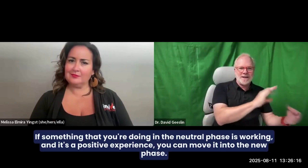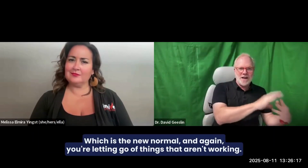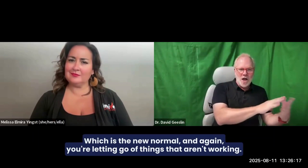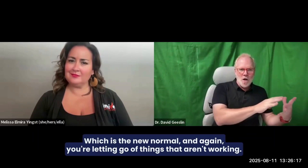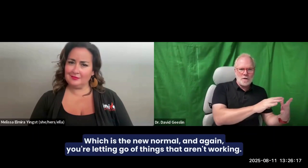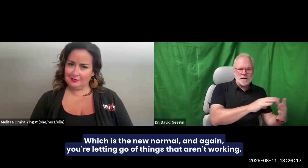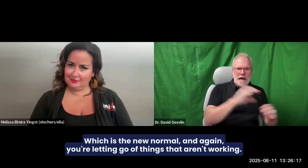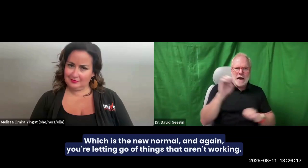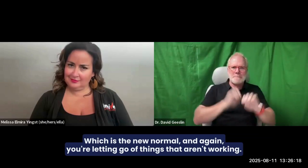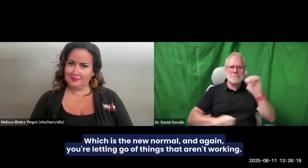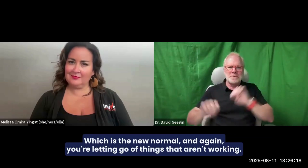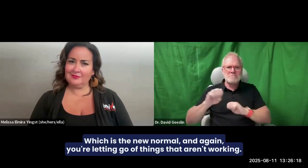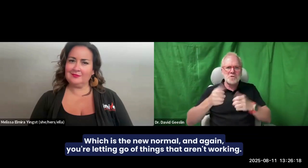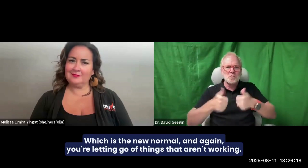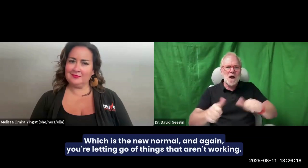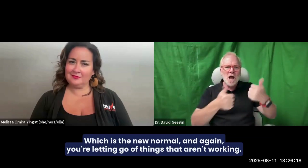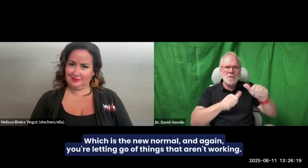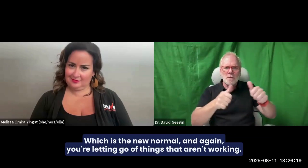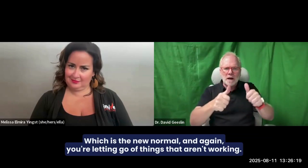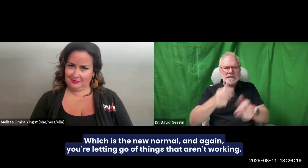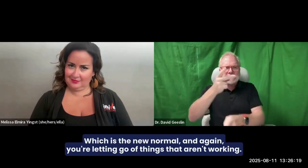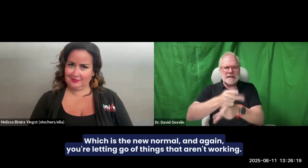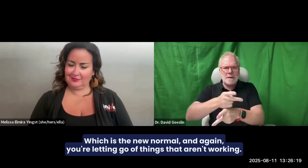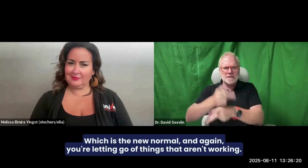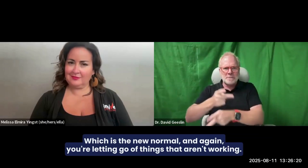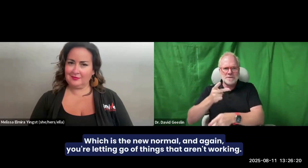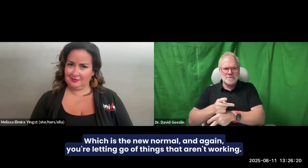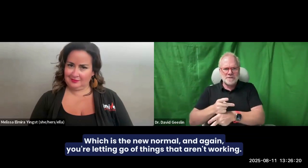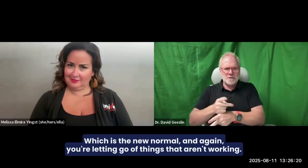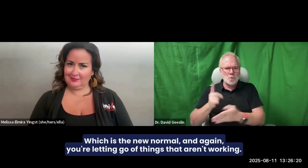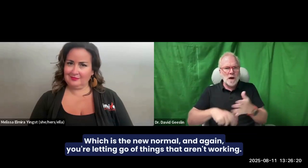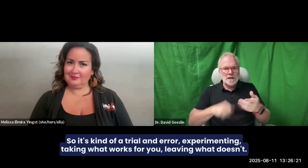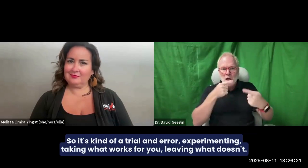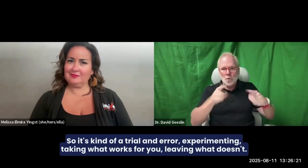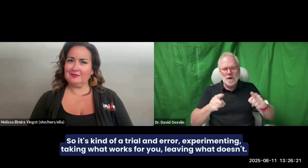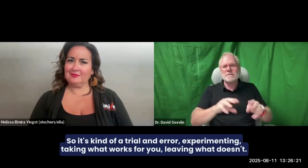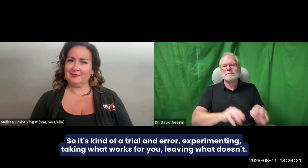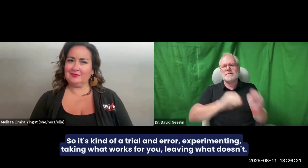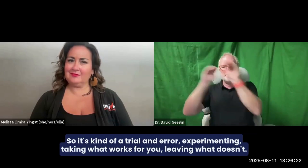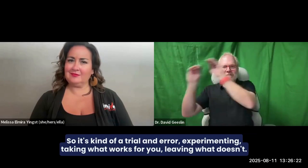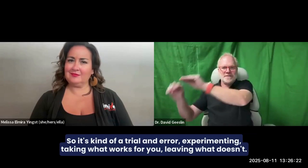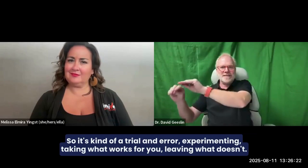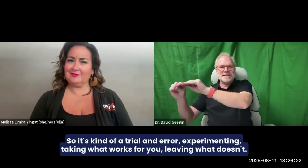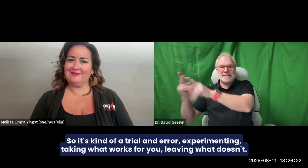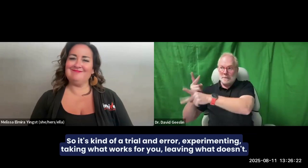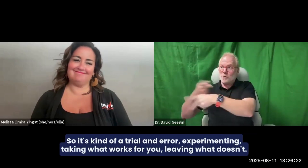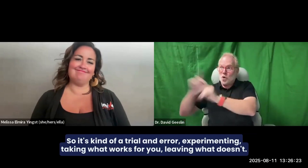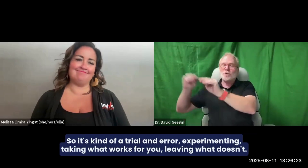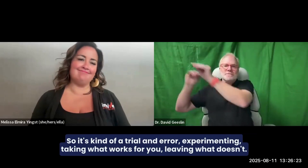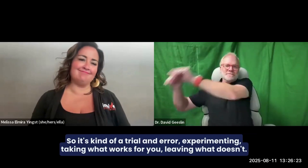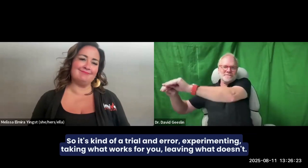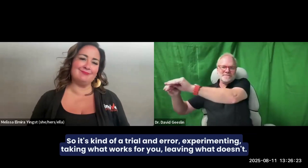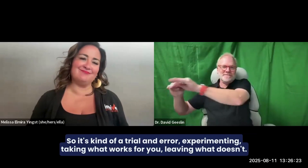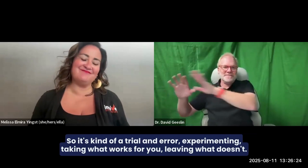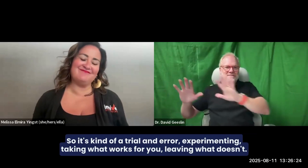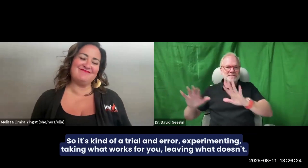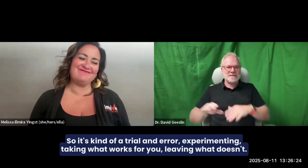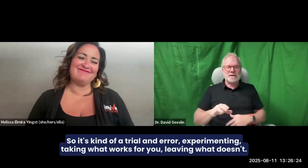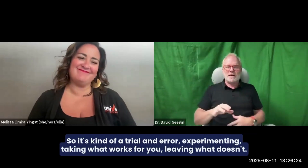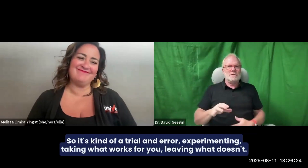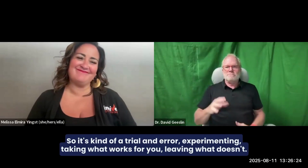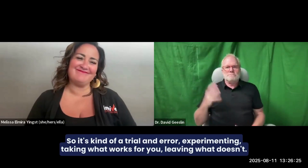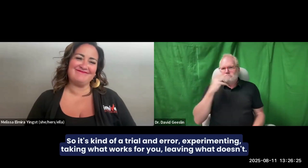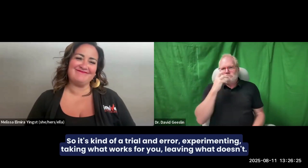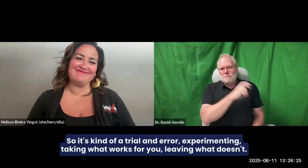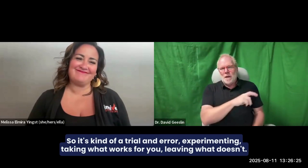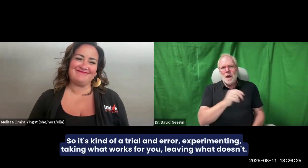phase, which is the new normal. And again, you're letting go of things that aren't working. So it's kind of a trial and error, experimenting, taking what works